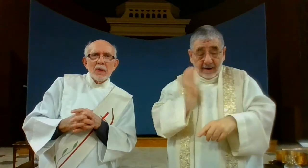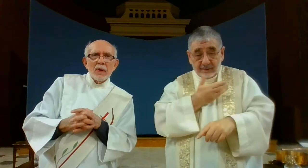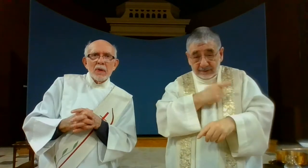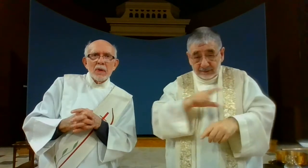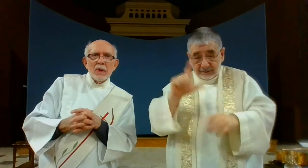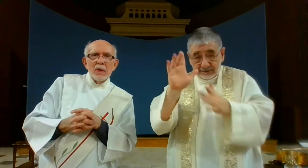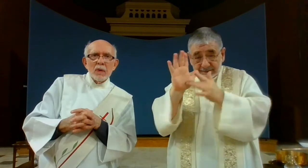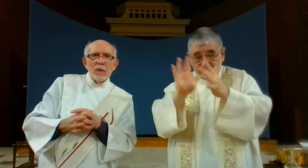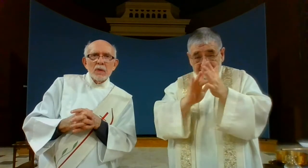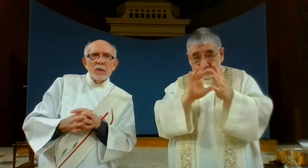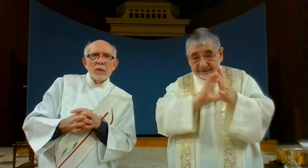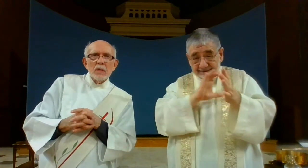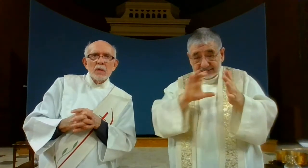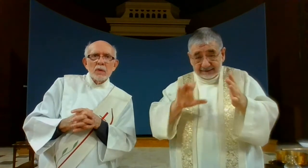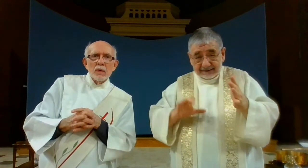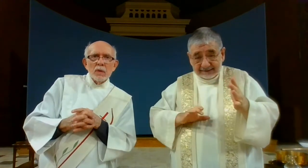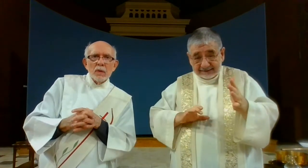Through our Lord Jesus Christ.